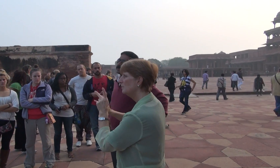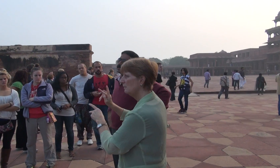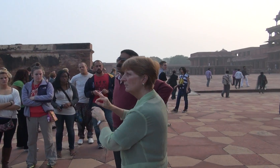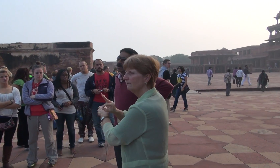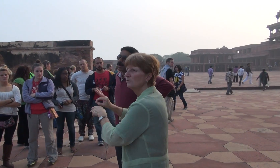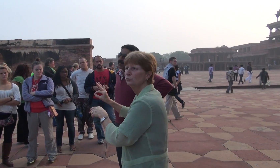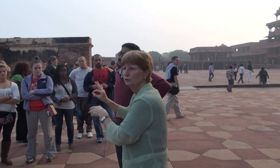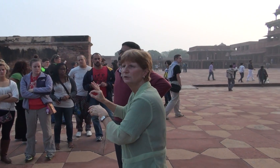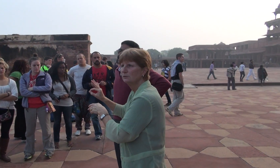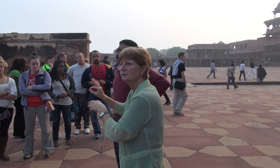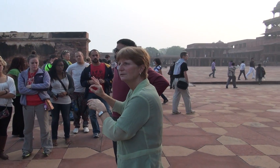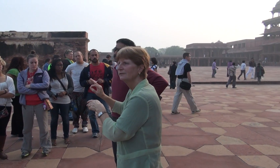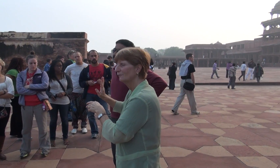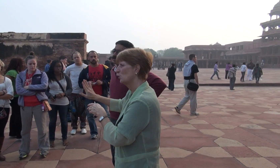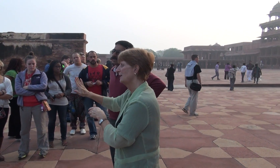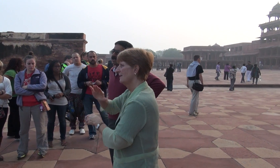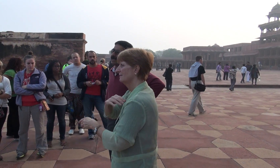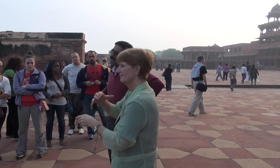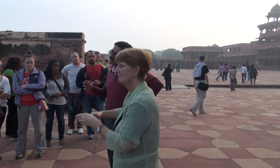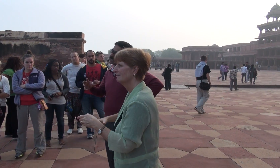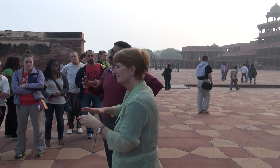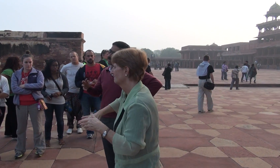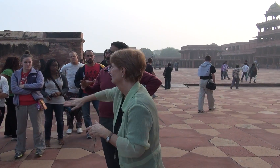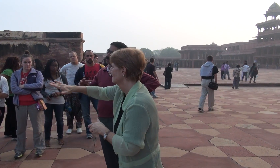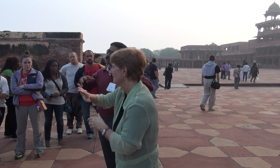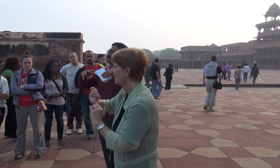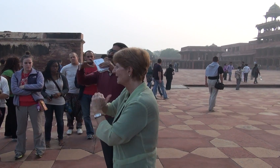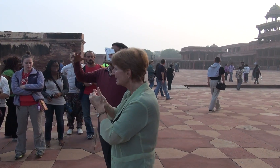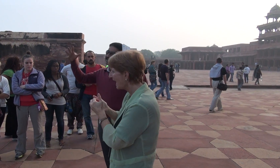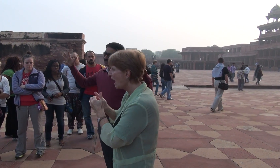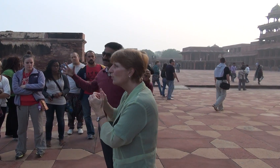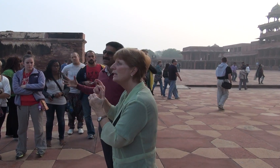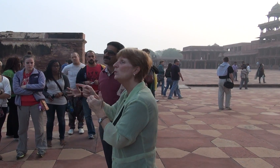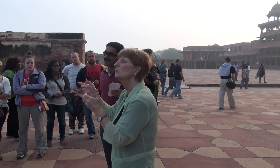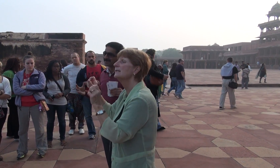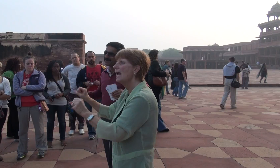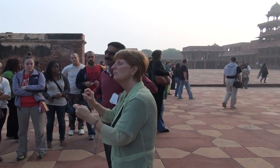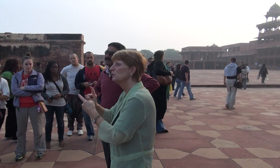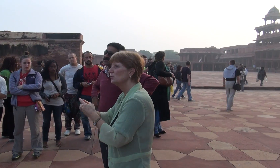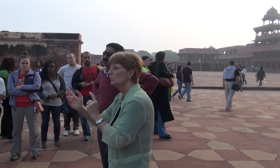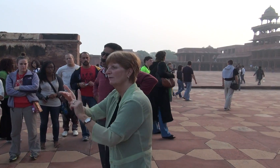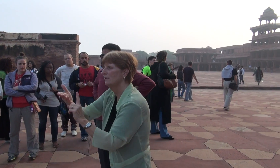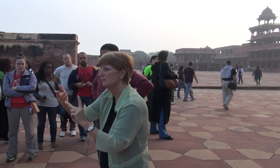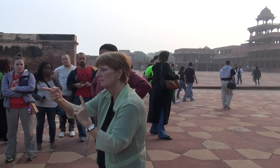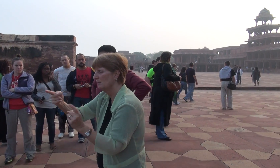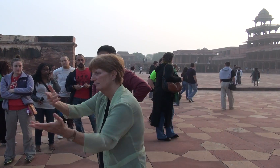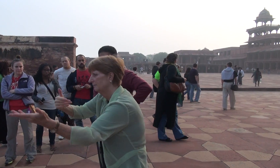of his empire. And that's how he could consolidate his empire.